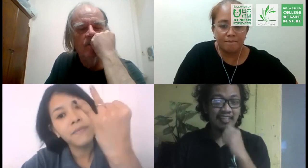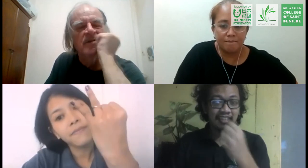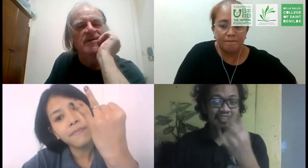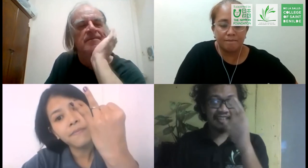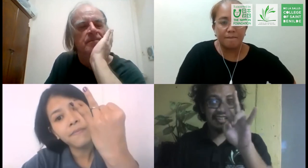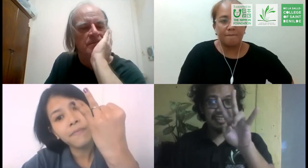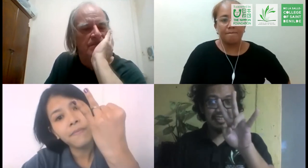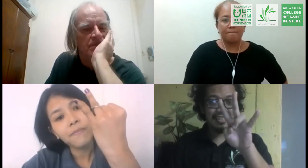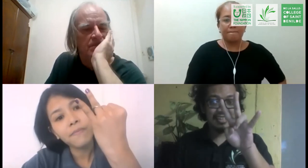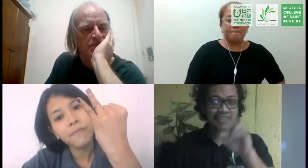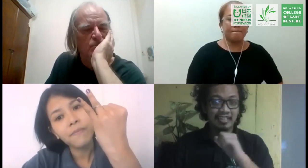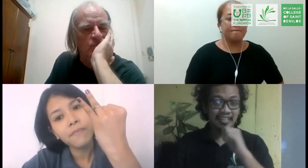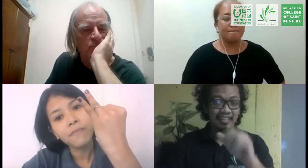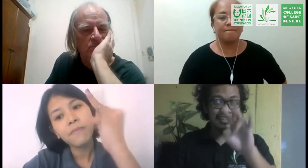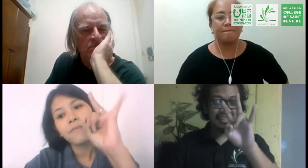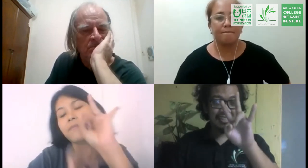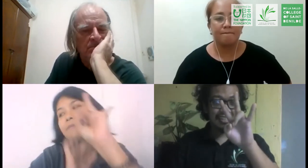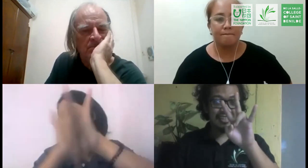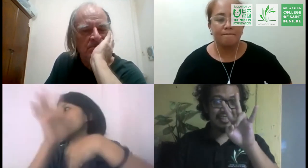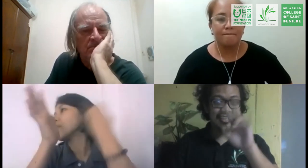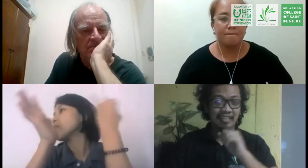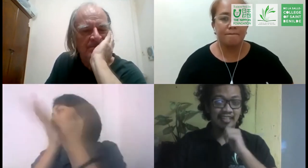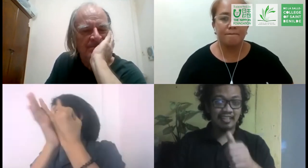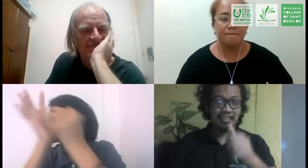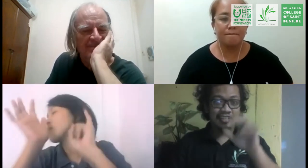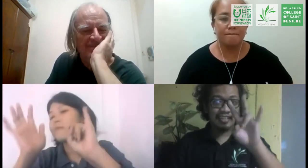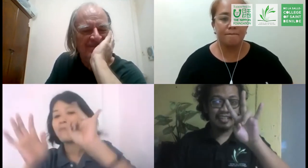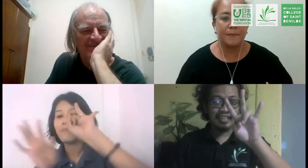this symbol can mean 2